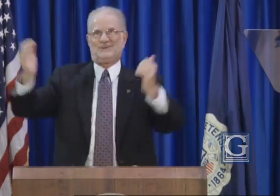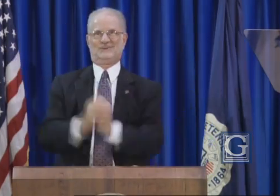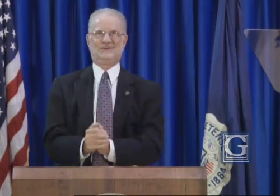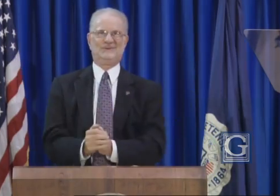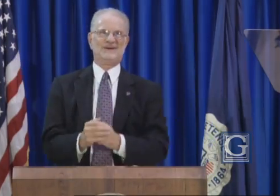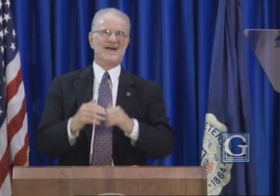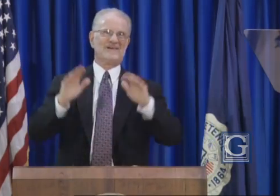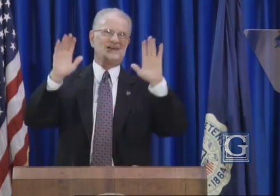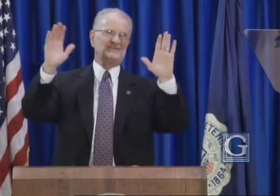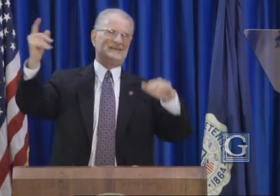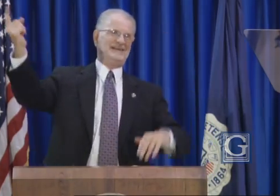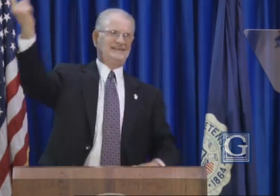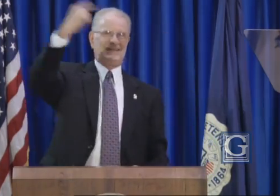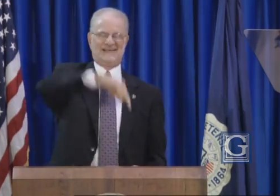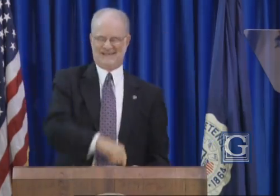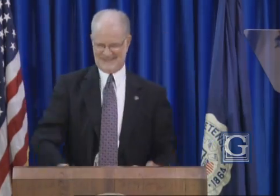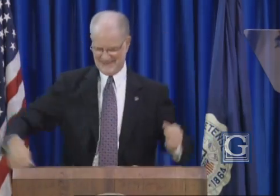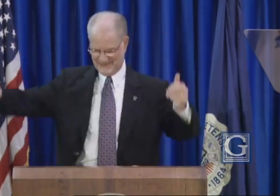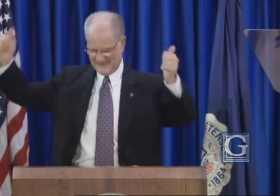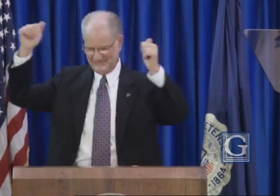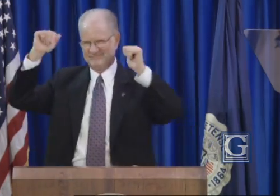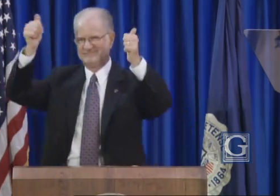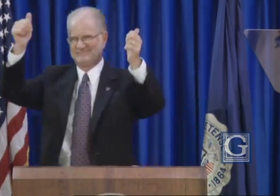Thank you all very much. Have a wonderful day.